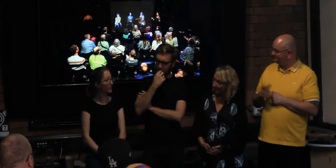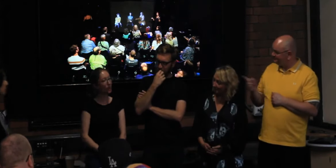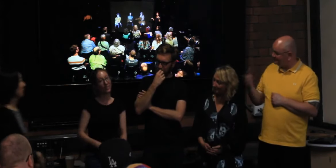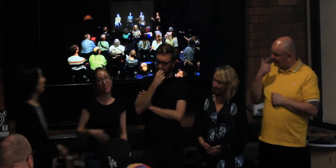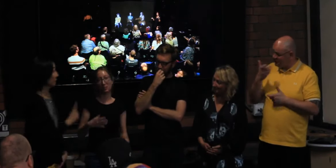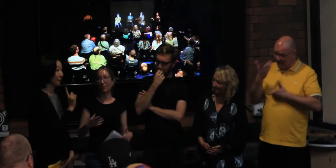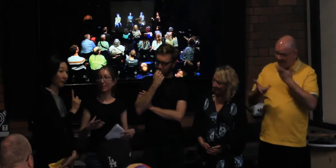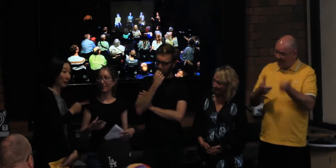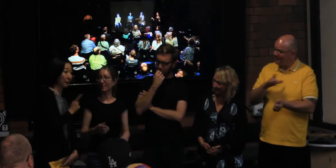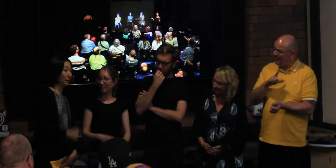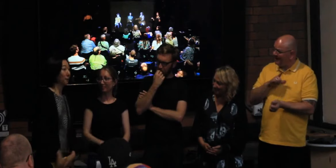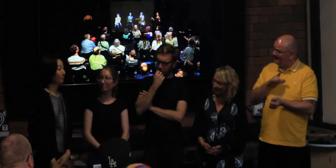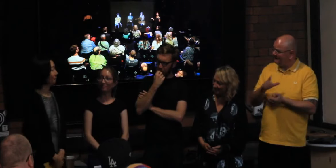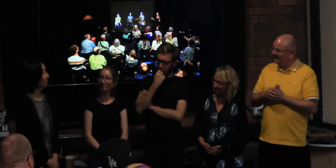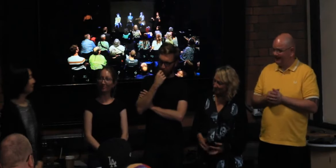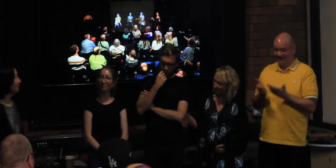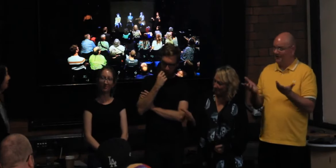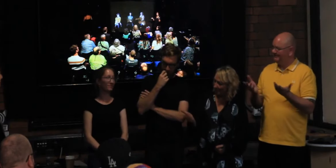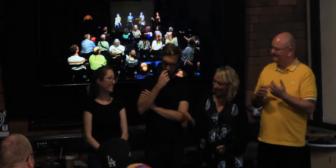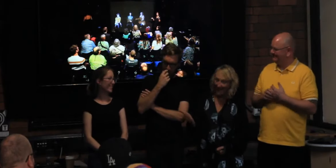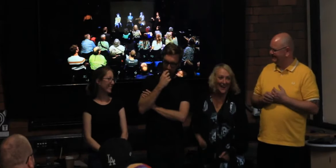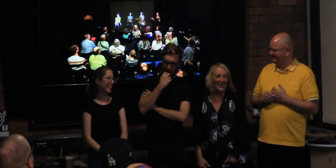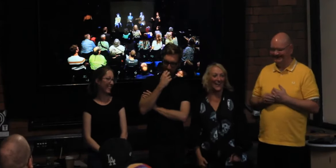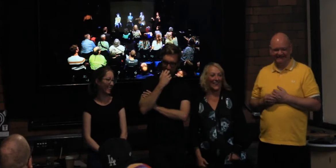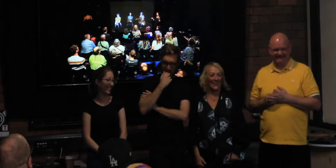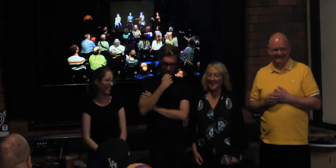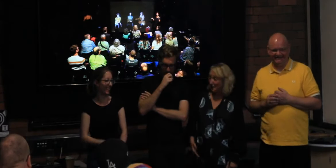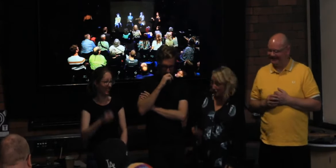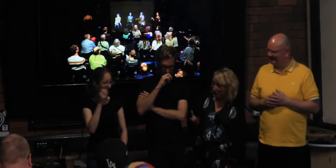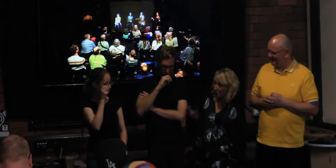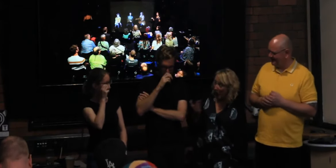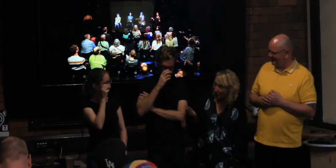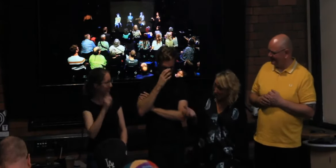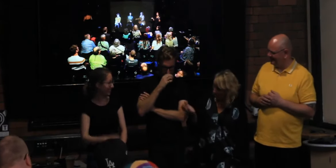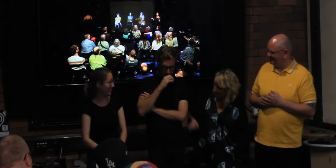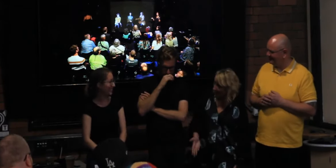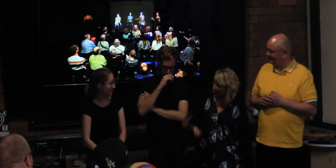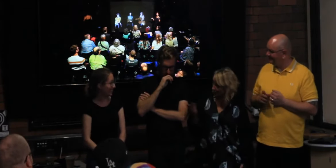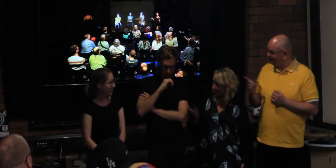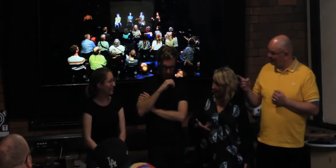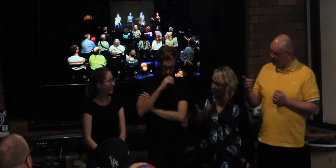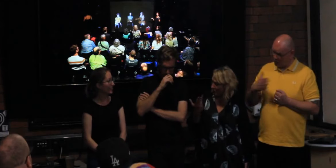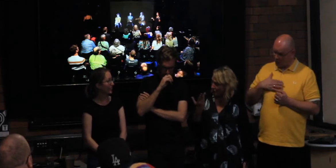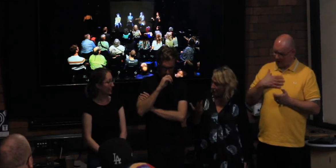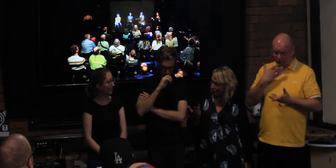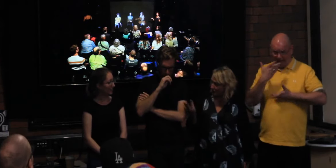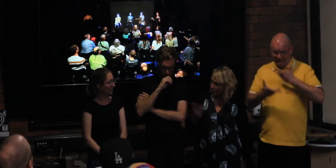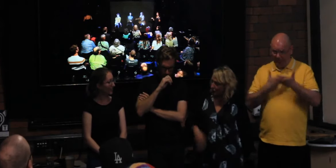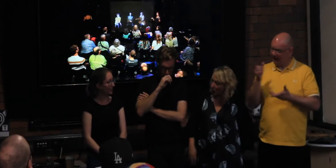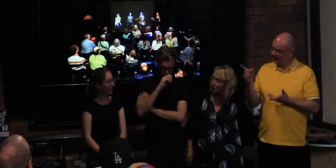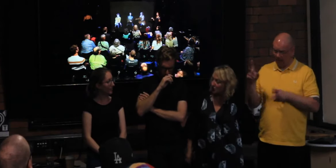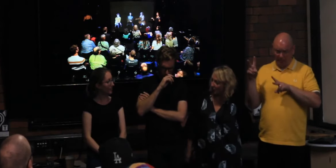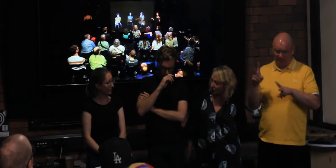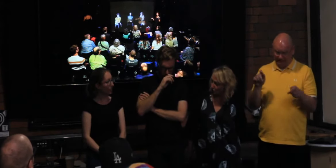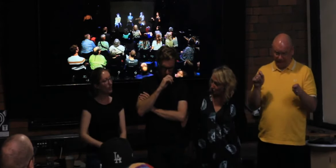that? Well, yes, because That's it. There you go. You don't have to, but would you like to share what's shifted for